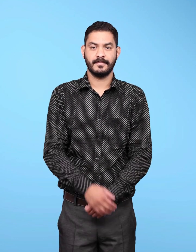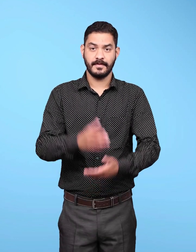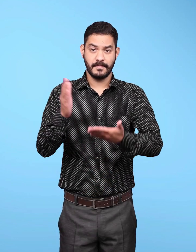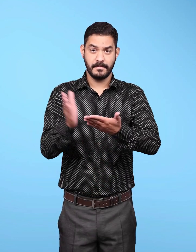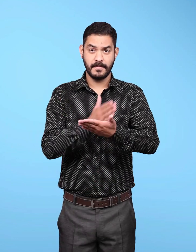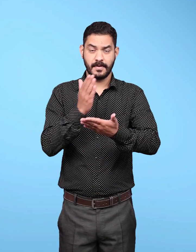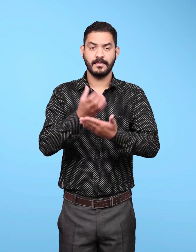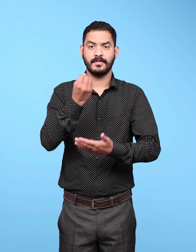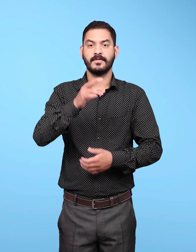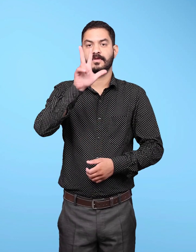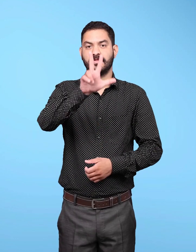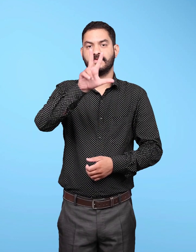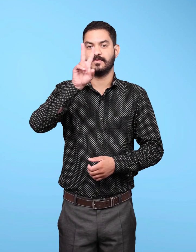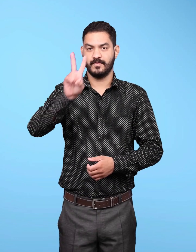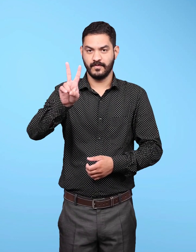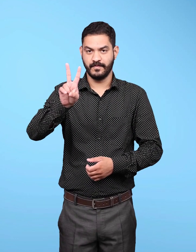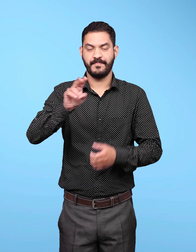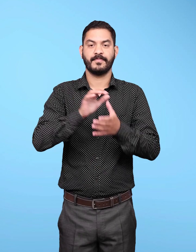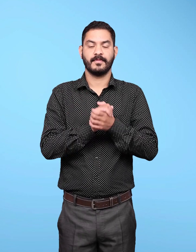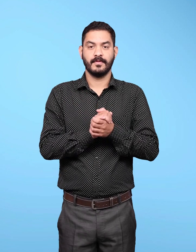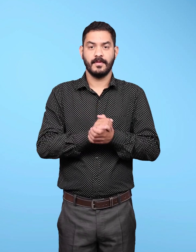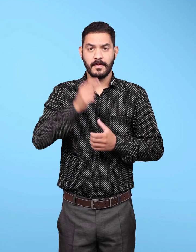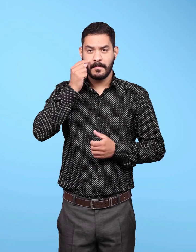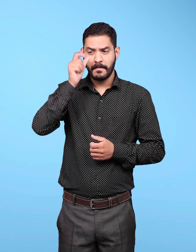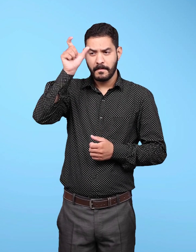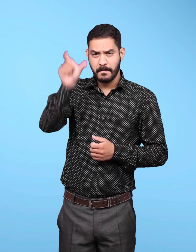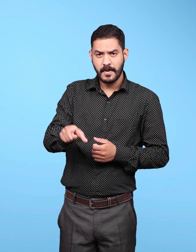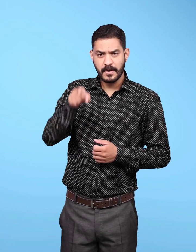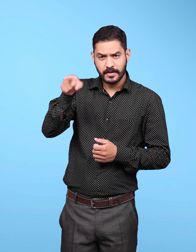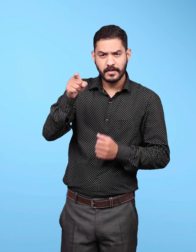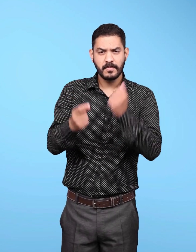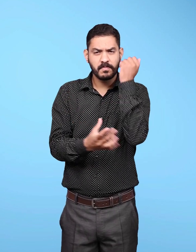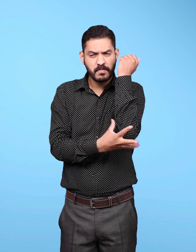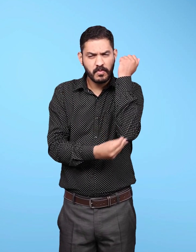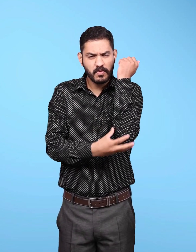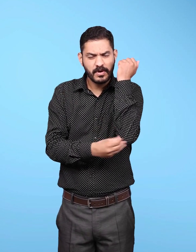Page number 82. The Clever Poor Man.